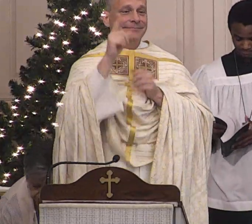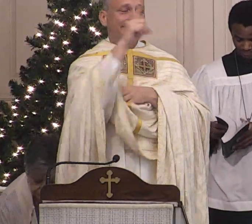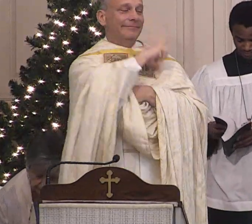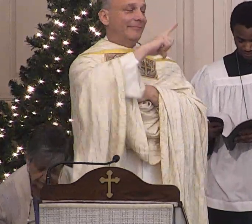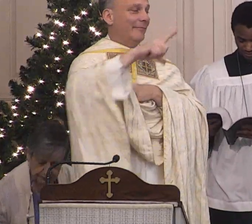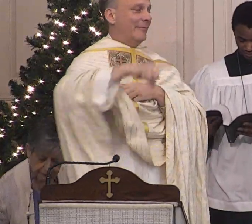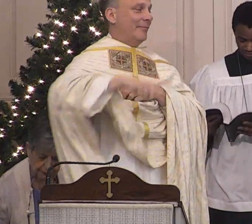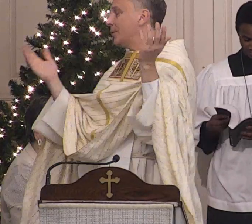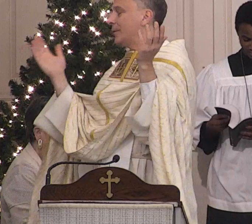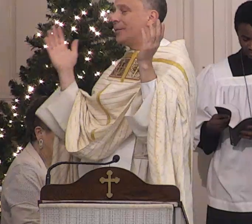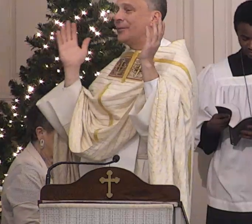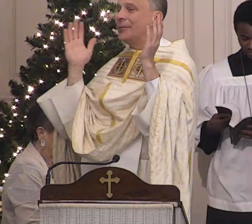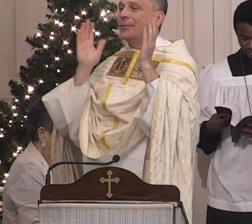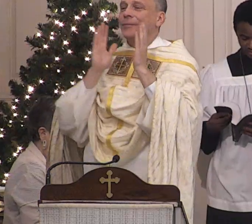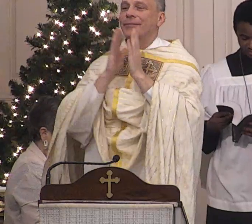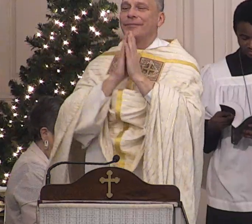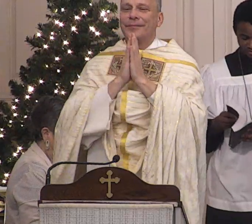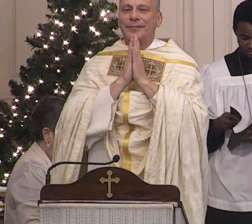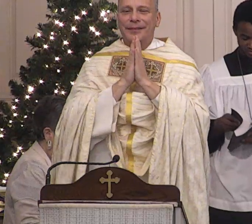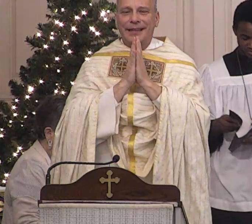The Lord be with you.